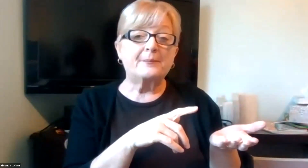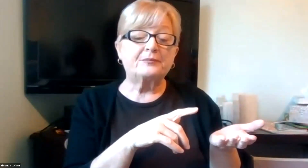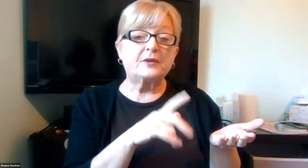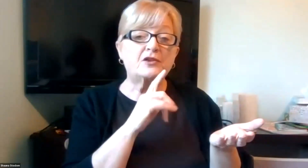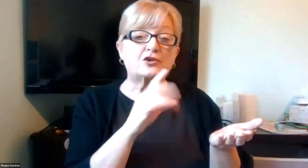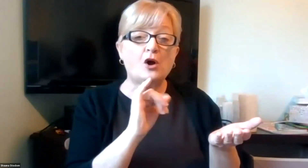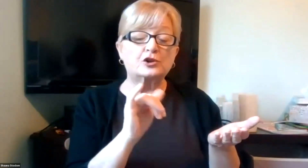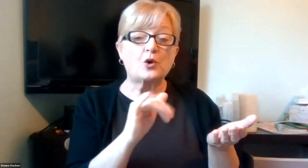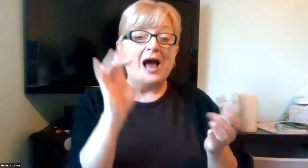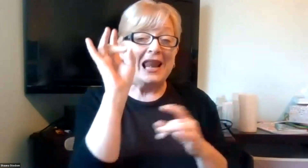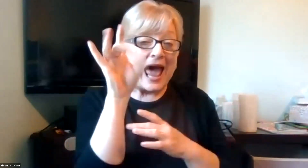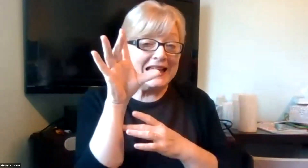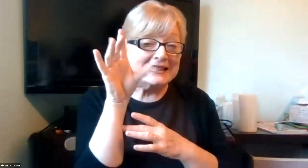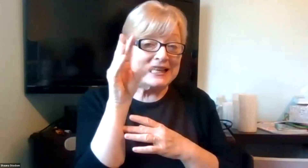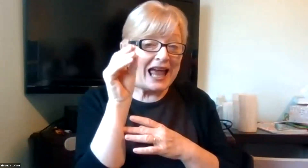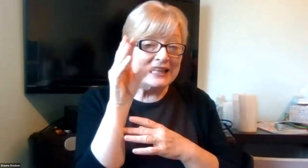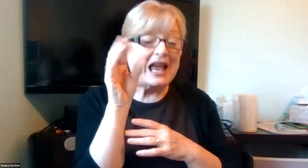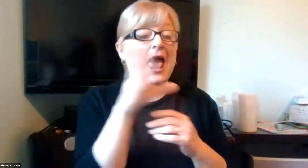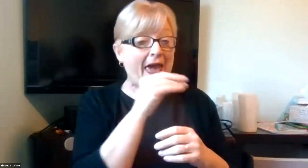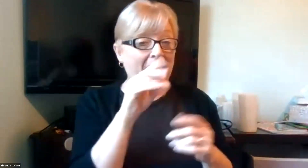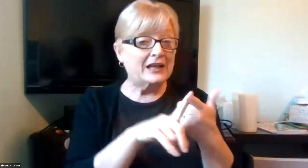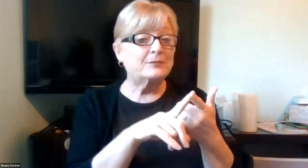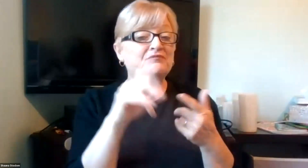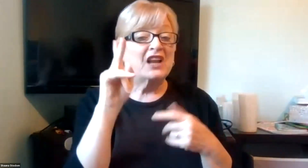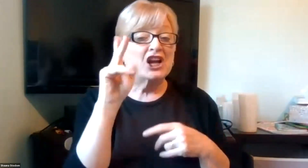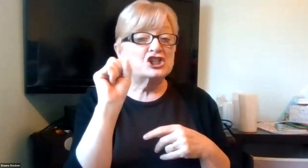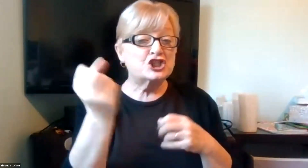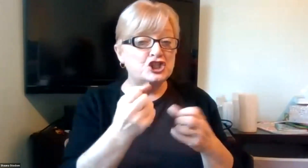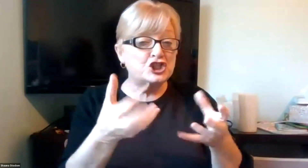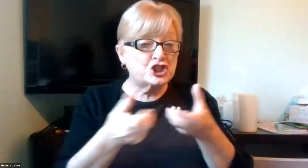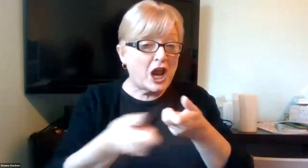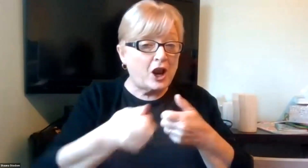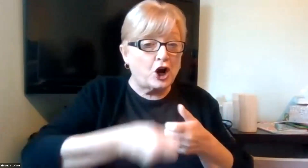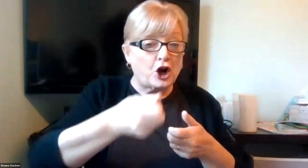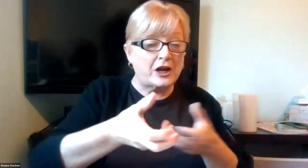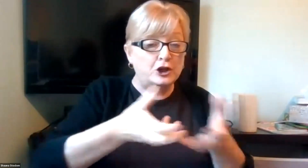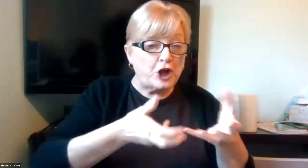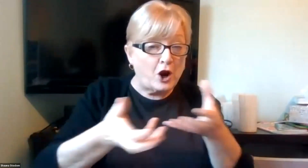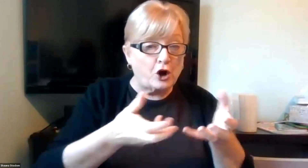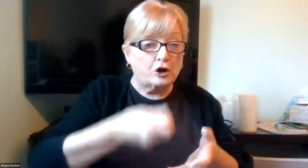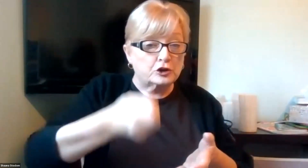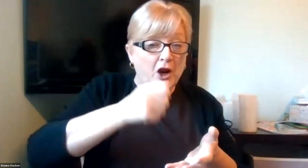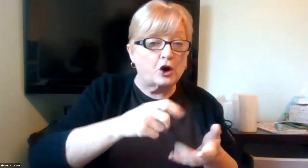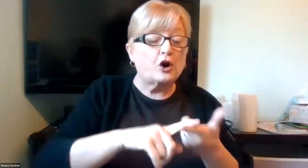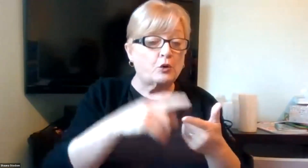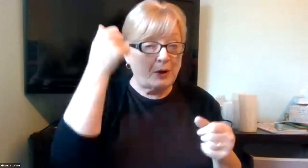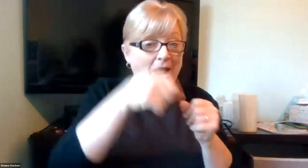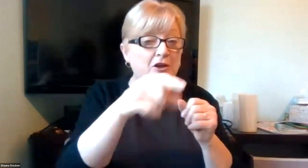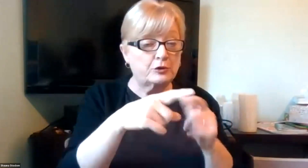light, there's a shake reminder, and there's the preheat function. That's really nice too.